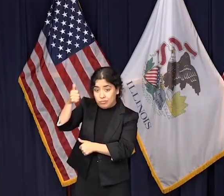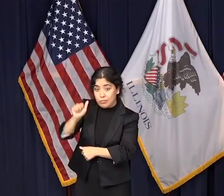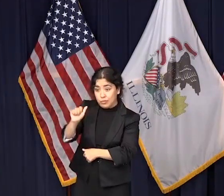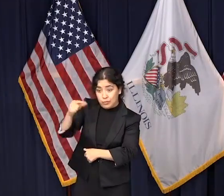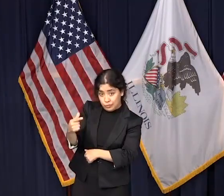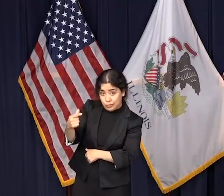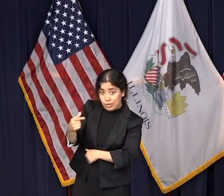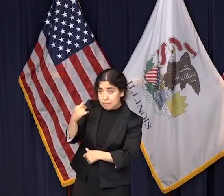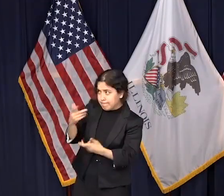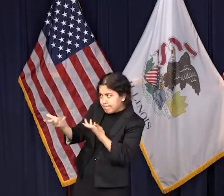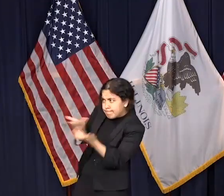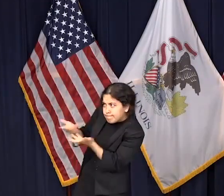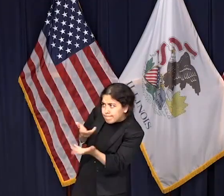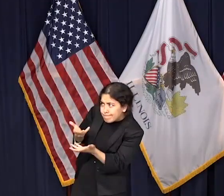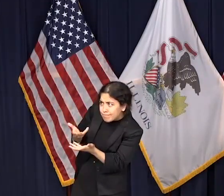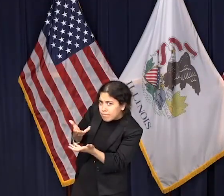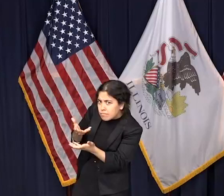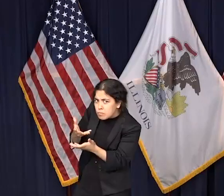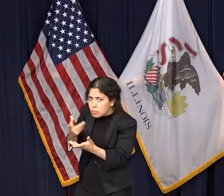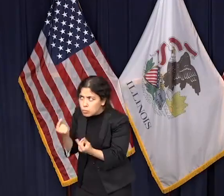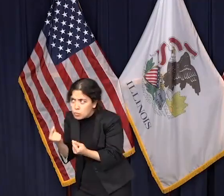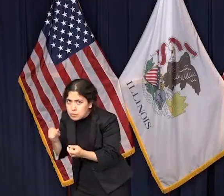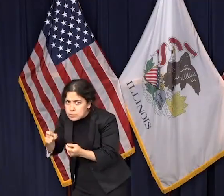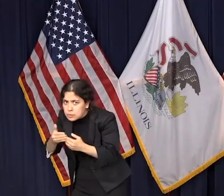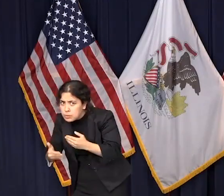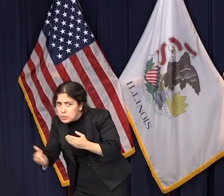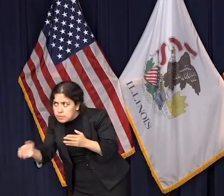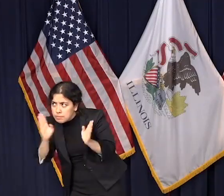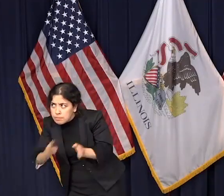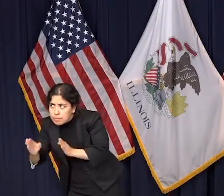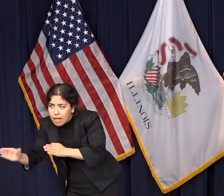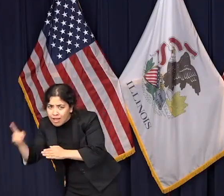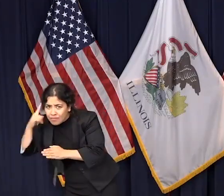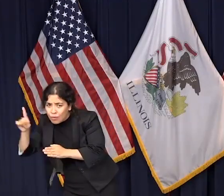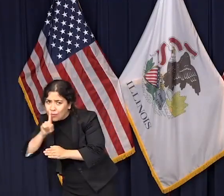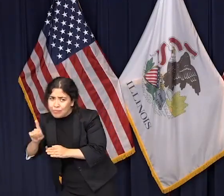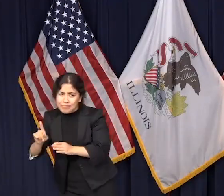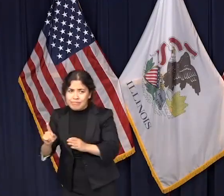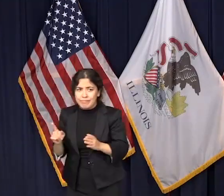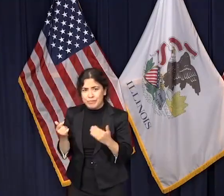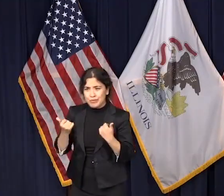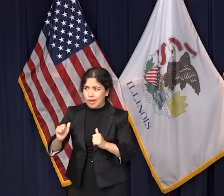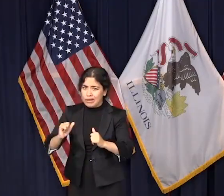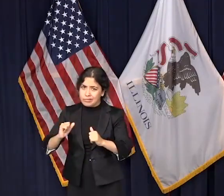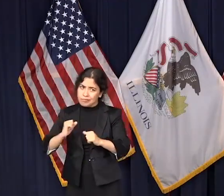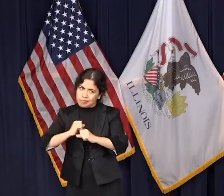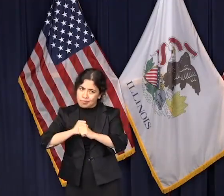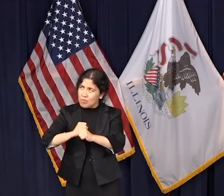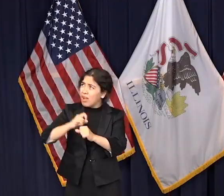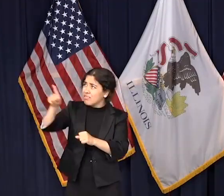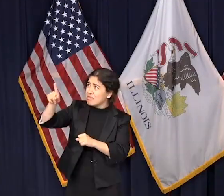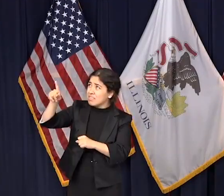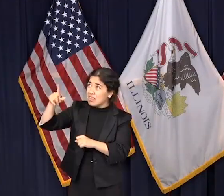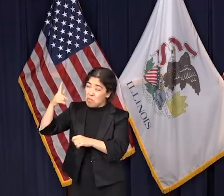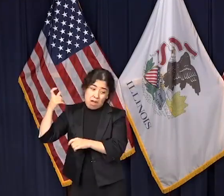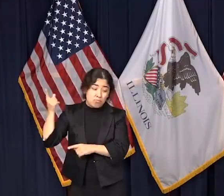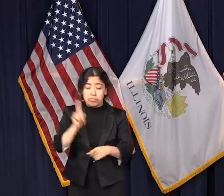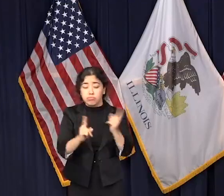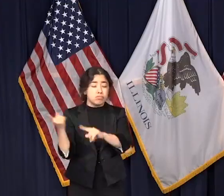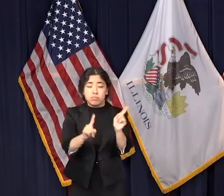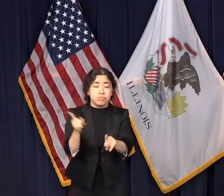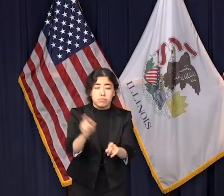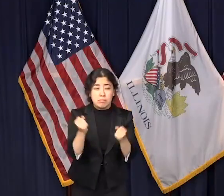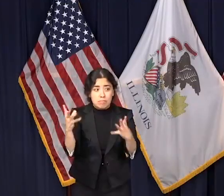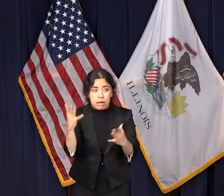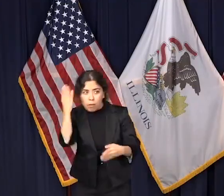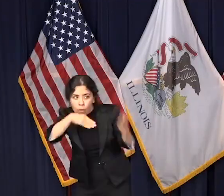if we need to push back on some force of the federal protective services that might arrive, the kinds of forces that are